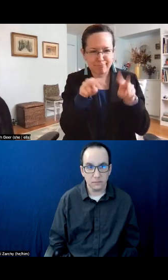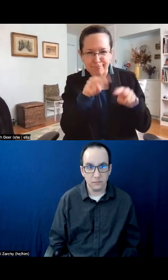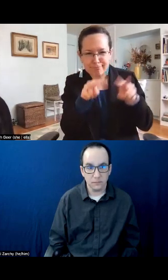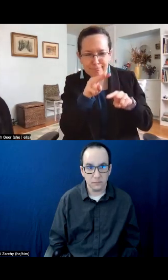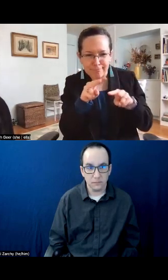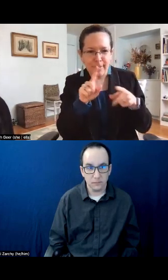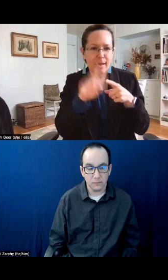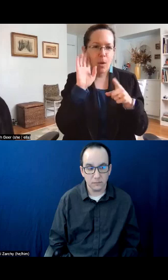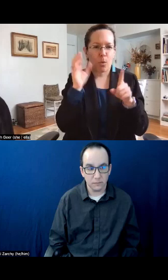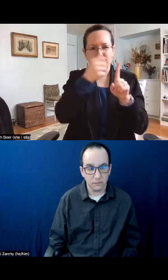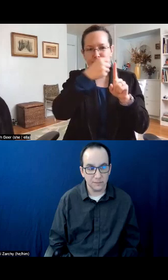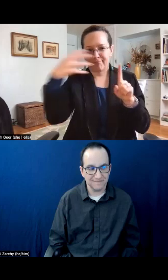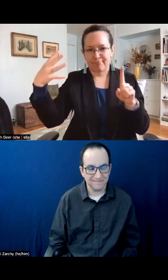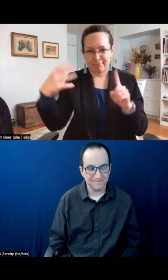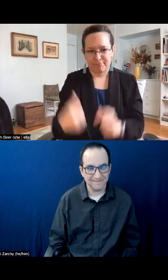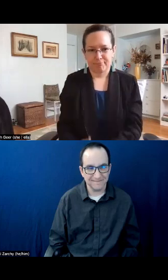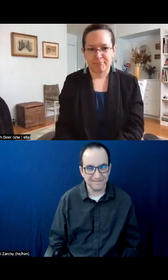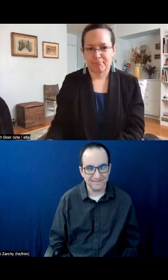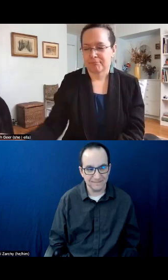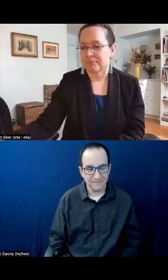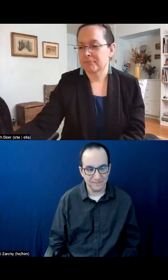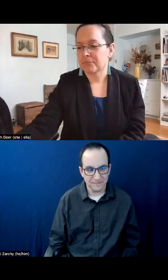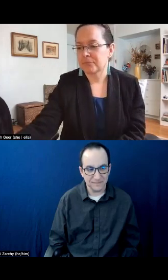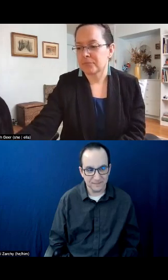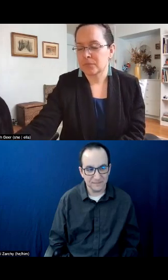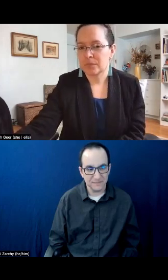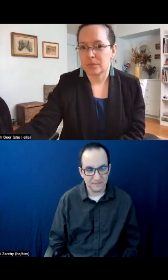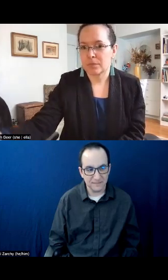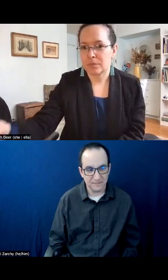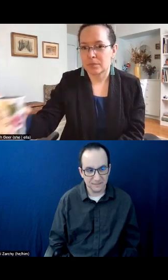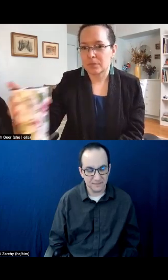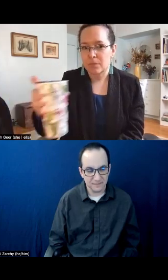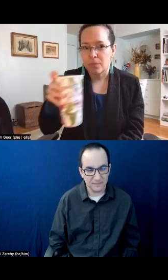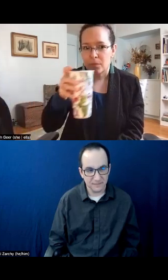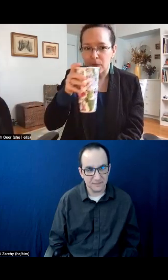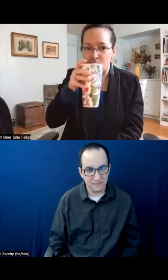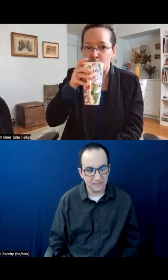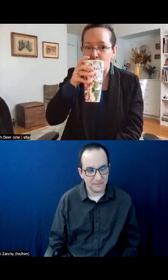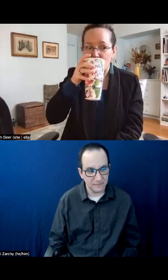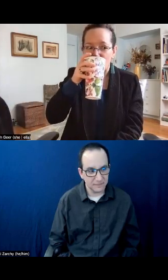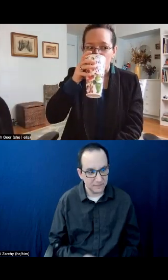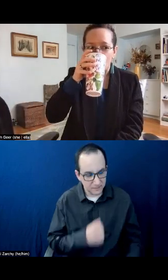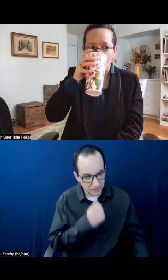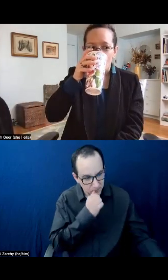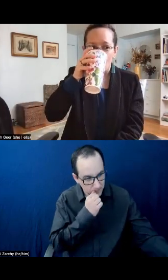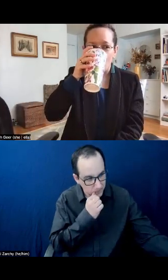Okay, I know that this slide is a bit busy, so I'll give you just a moment to have a look at it and then we'll unpack it together.